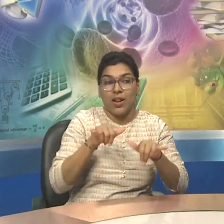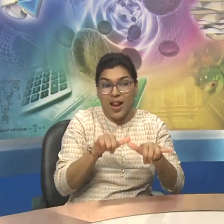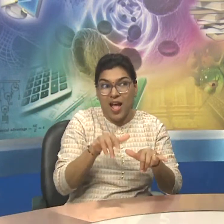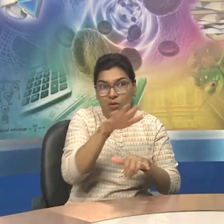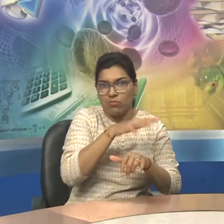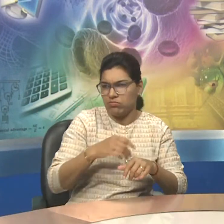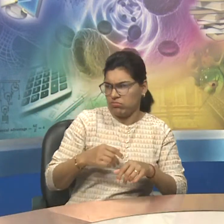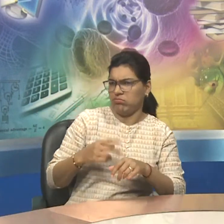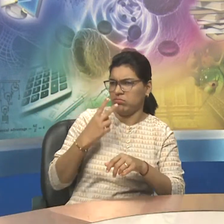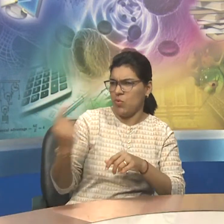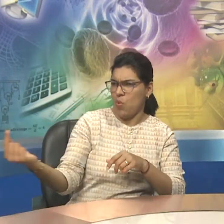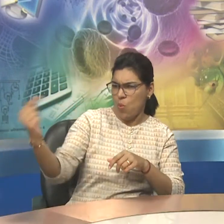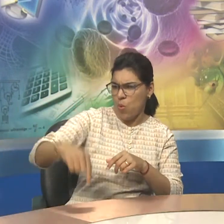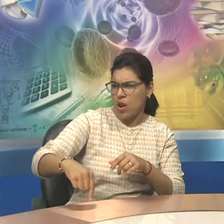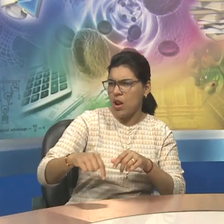capitalism